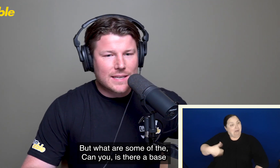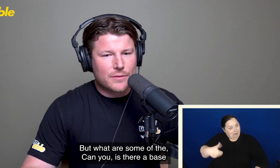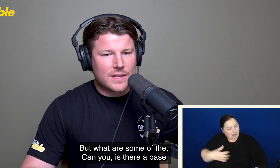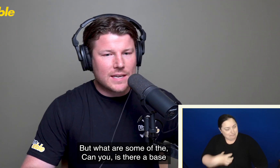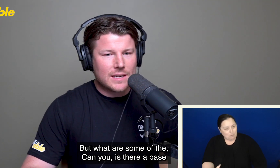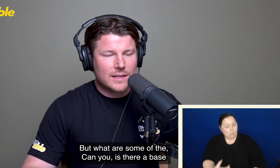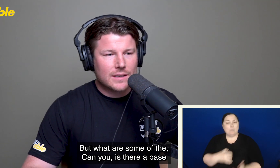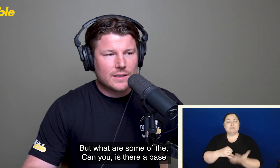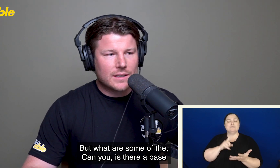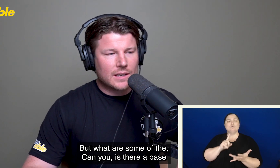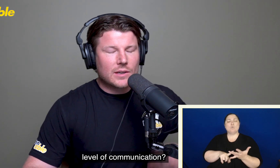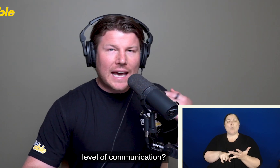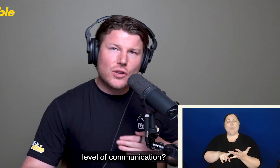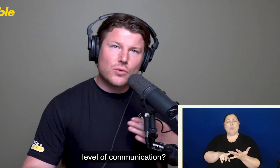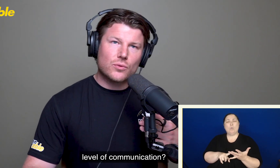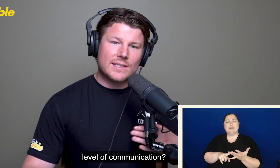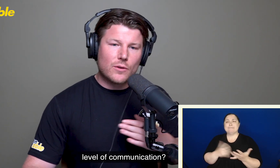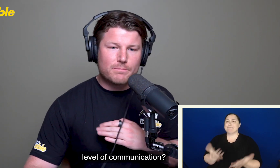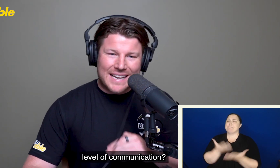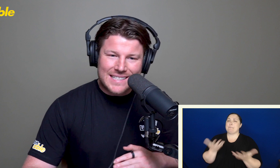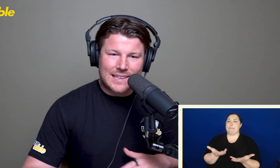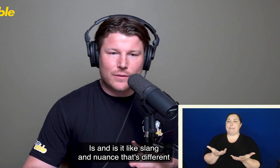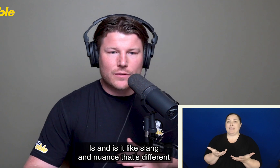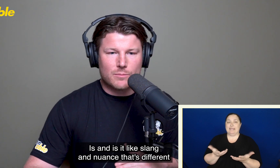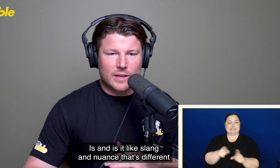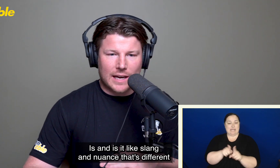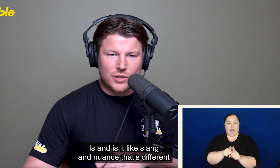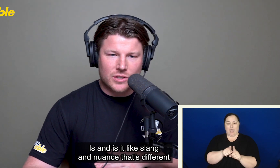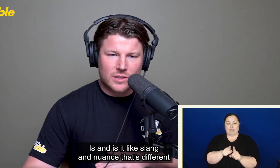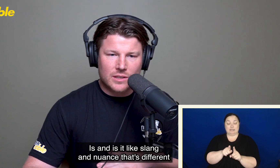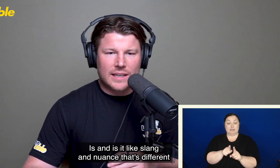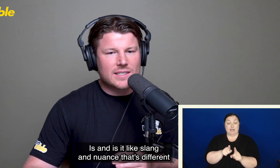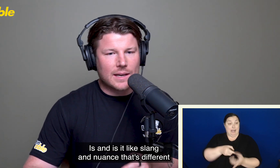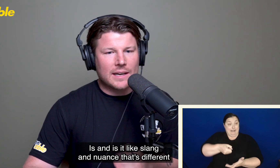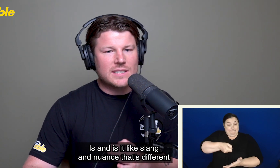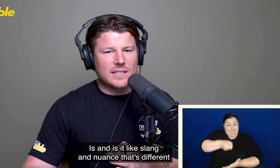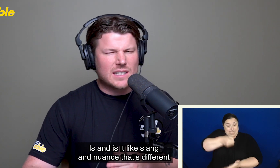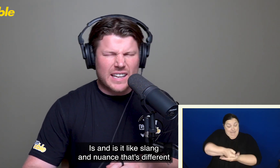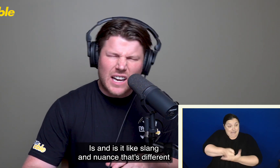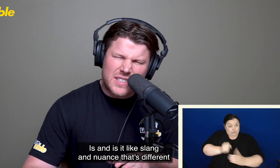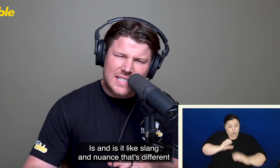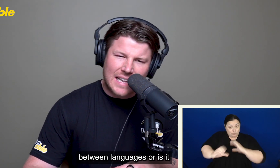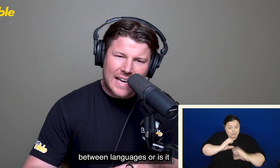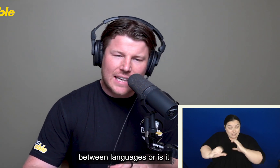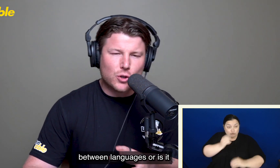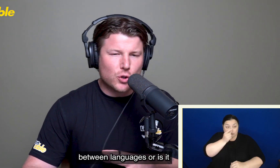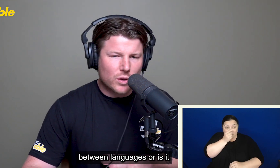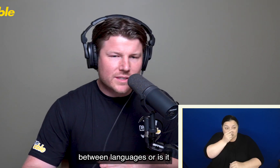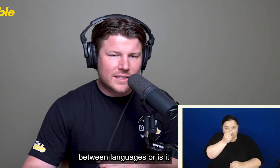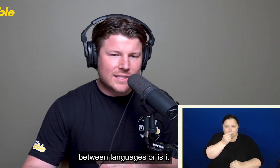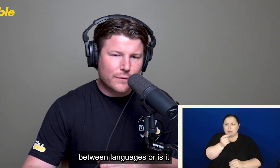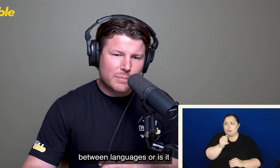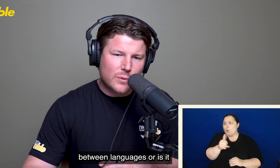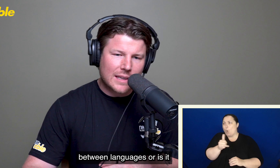are some of the... is there a base level of communication? Is it like kind of slang and